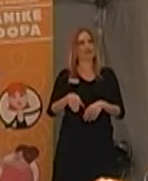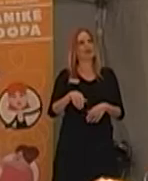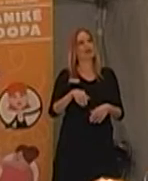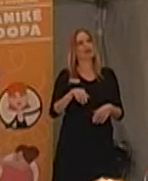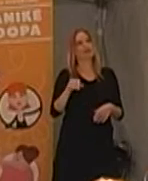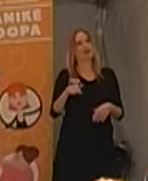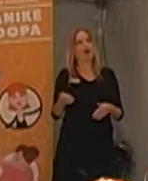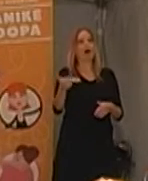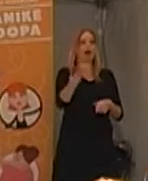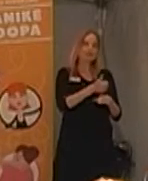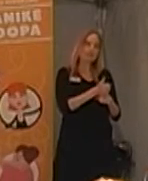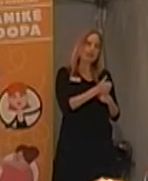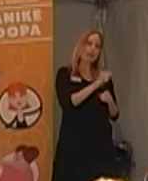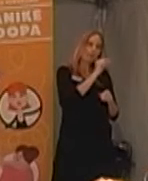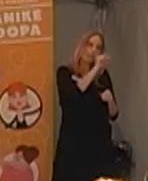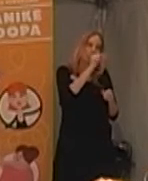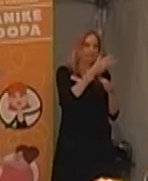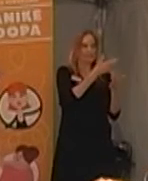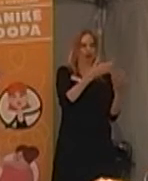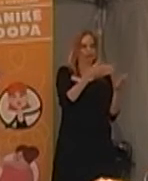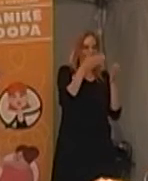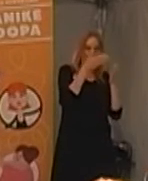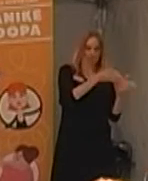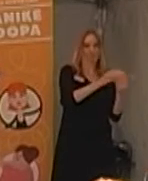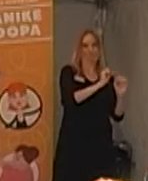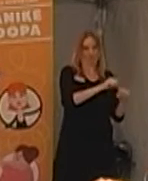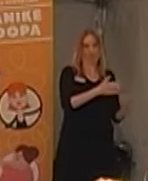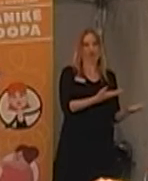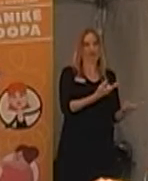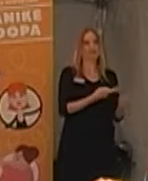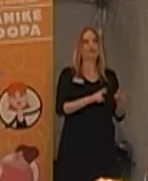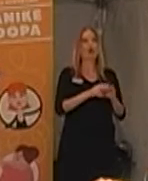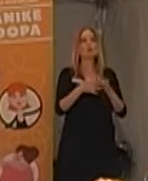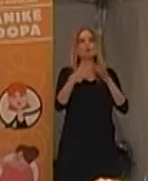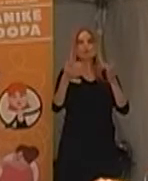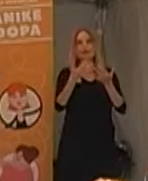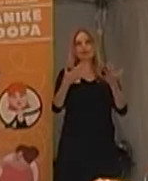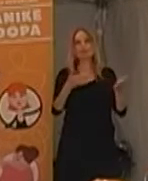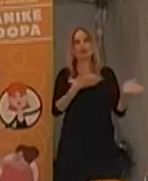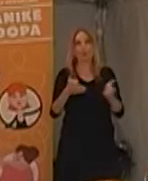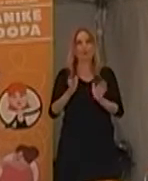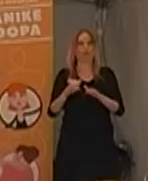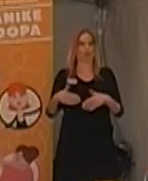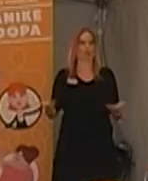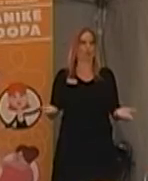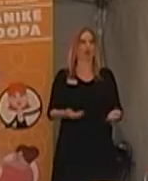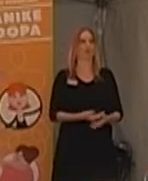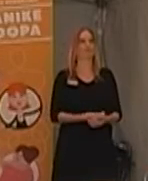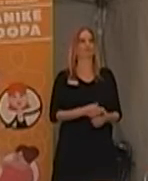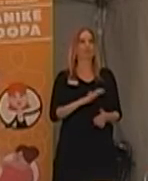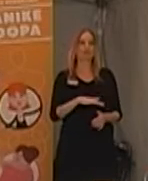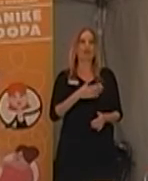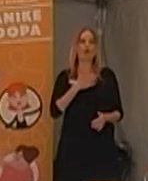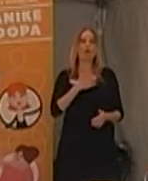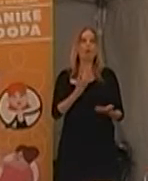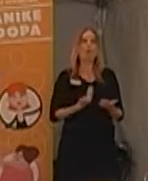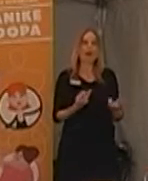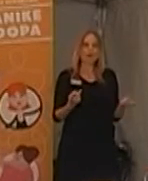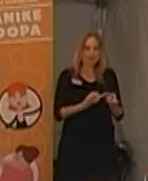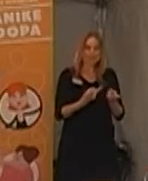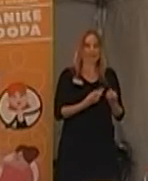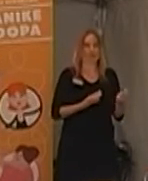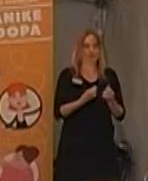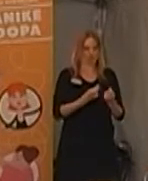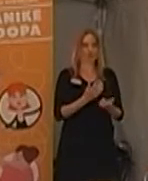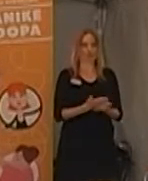on the smaller things, because the big things are okay. And that is how our lives are organized in other respects as